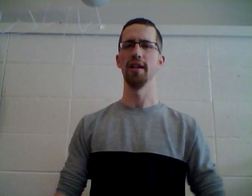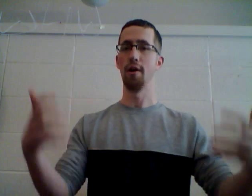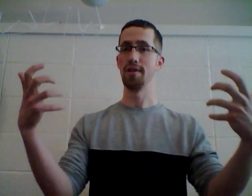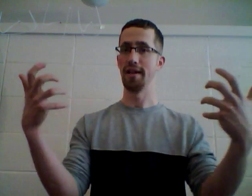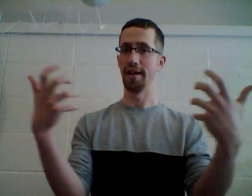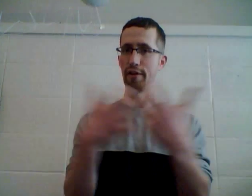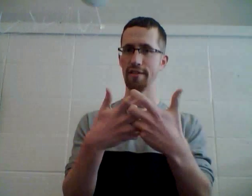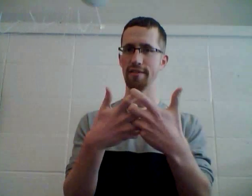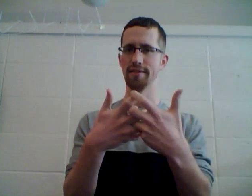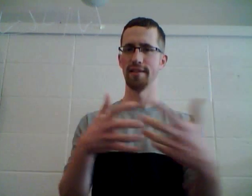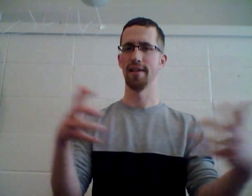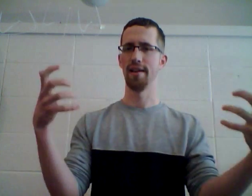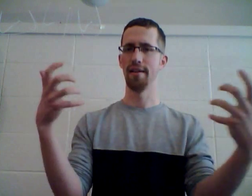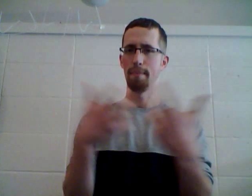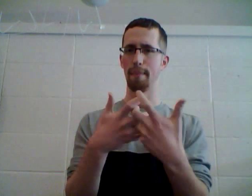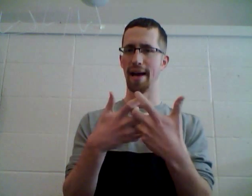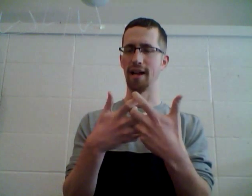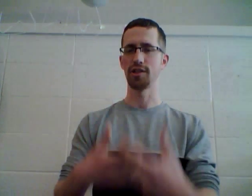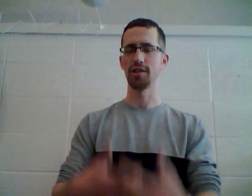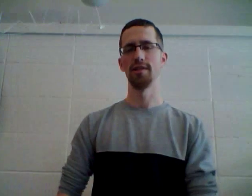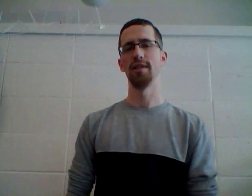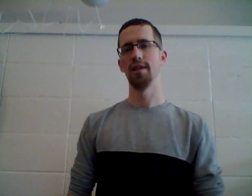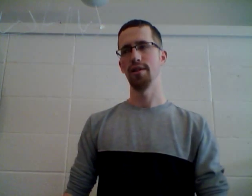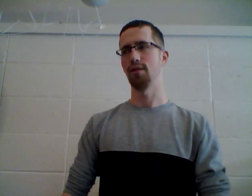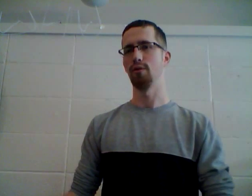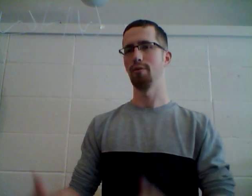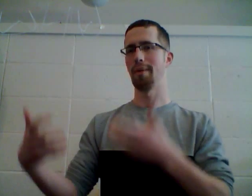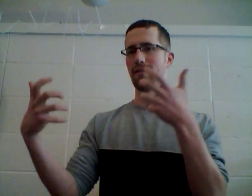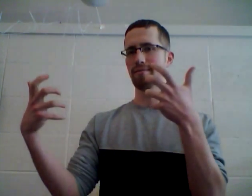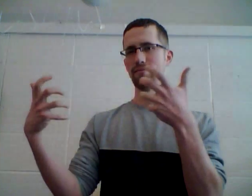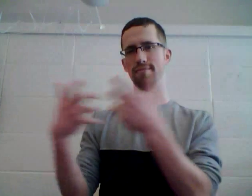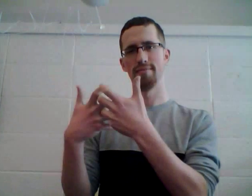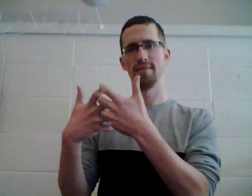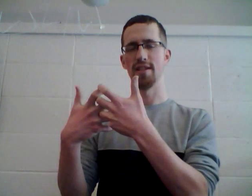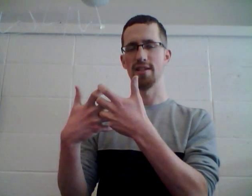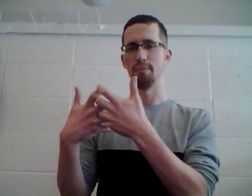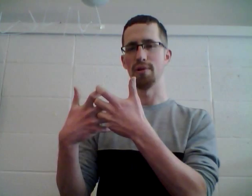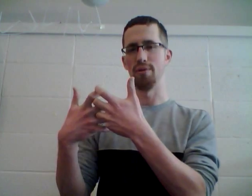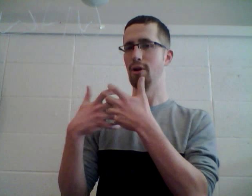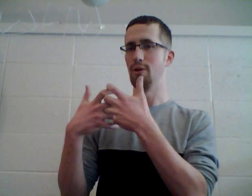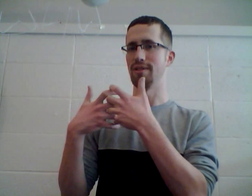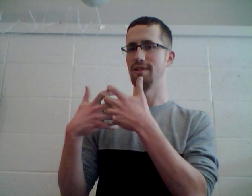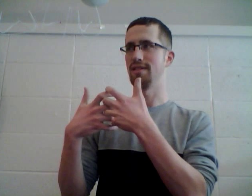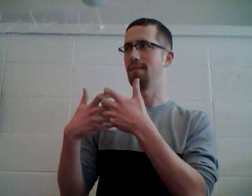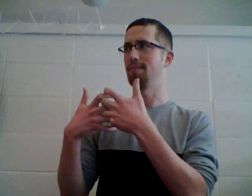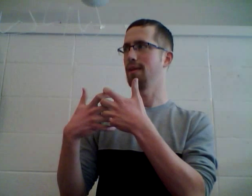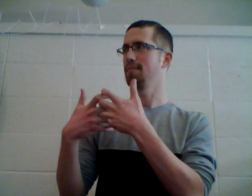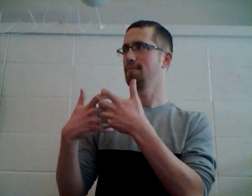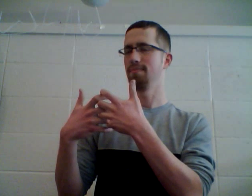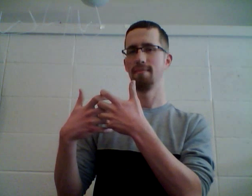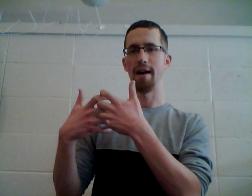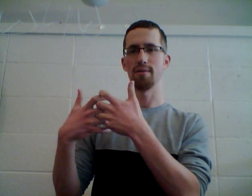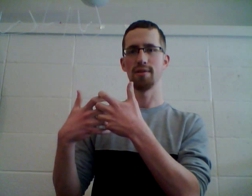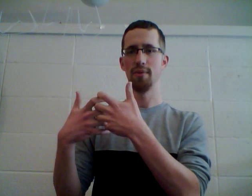go together. They match. Your roommate is a person who goes in the same, like, house with